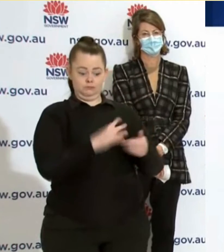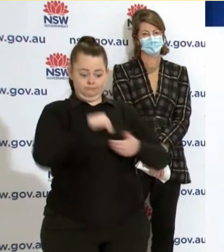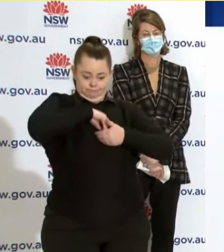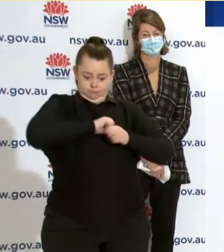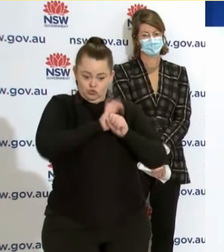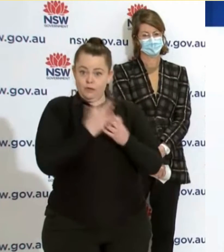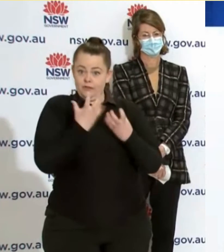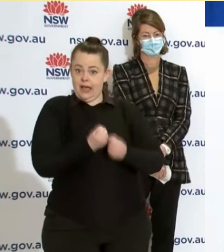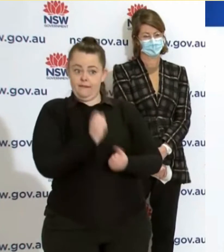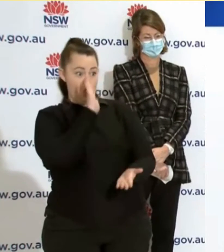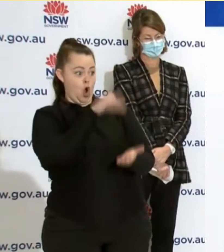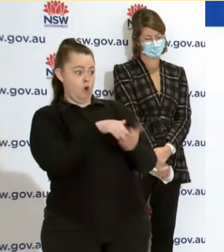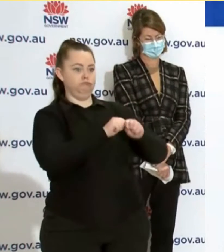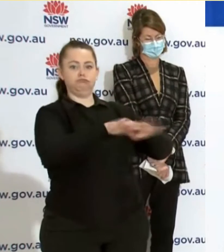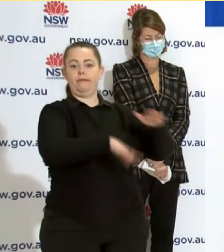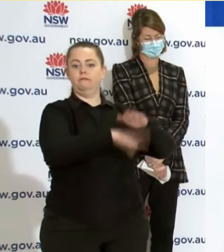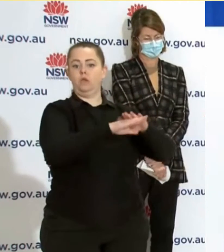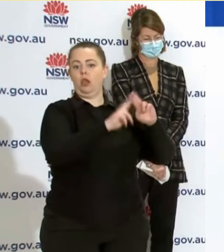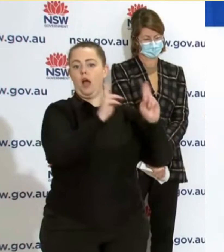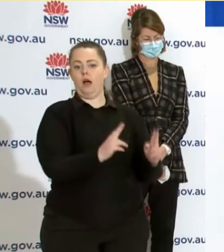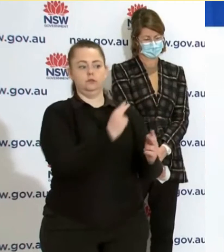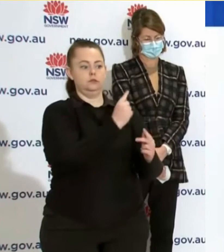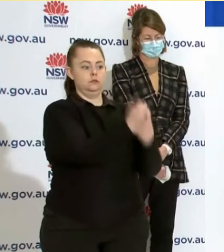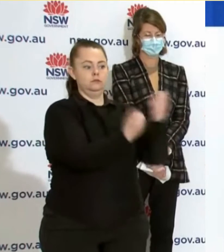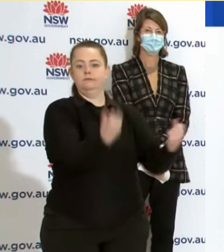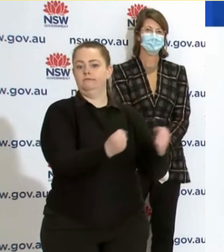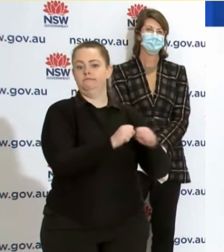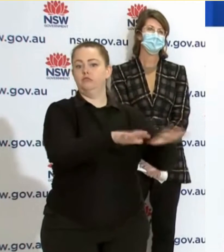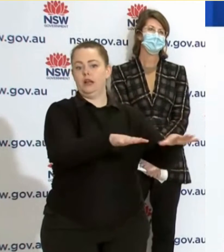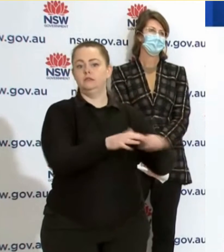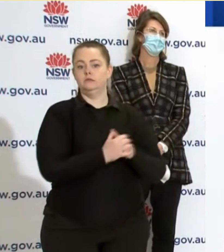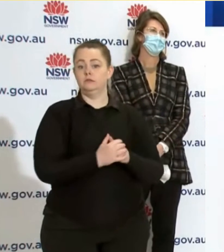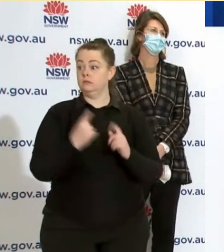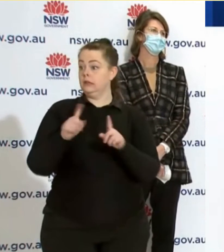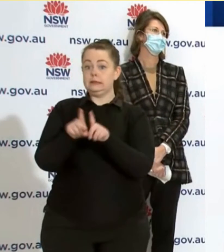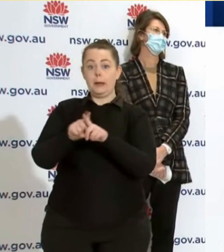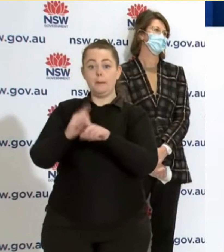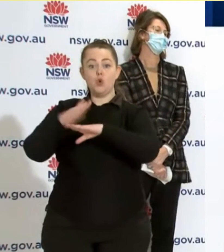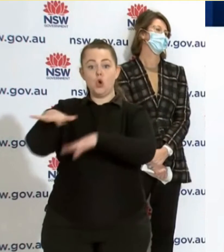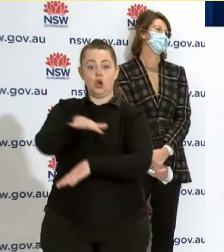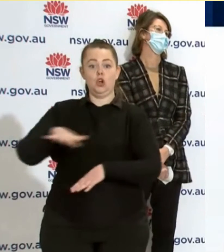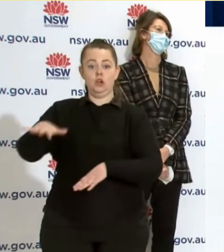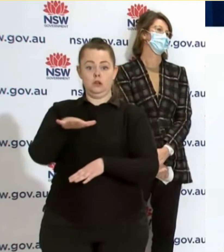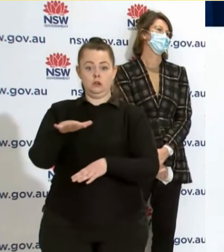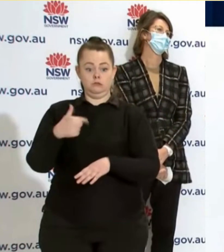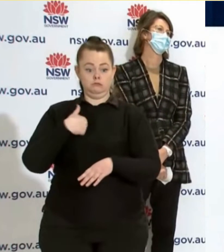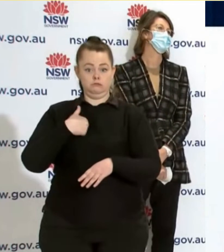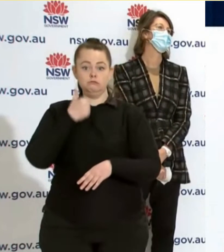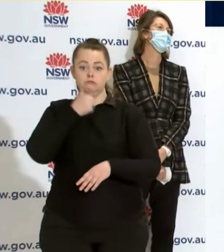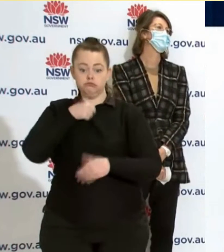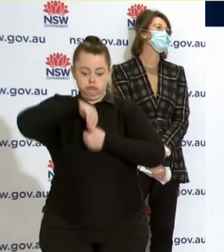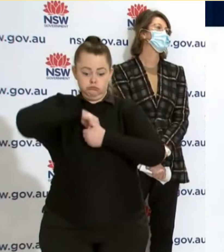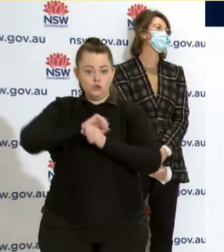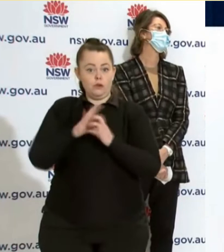household is infected. We know that also you're more infectious in workplaces, so you generate workplace clusters more than you would have with the previous